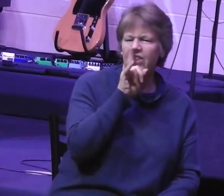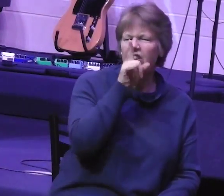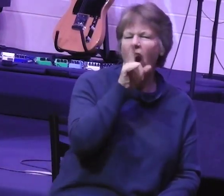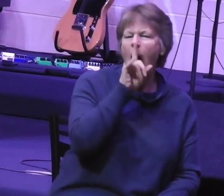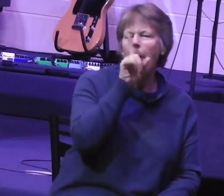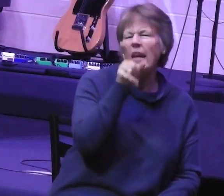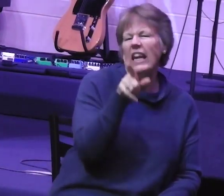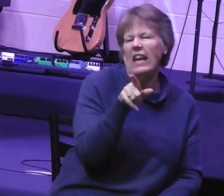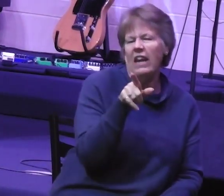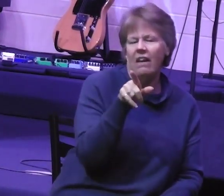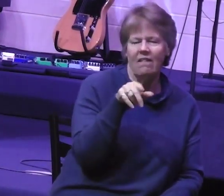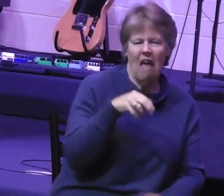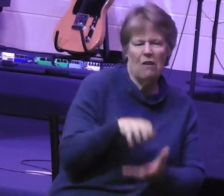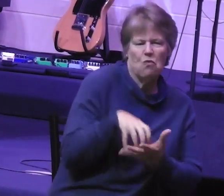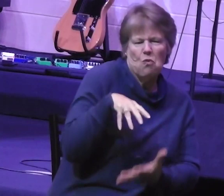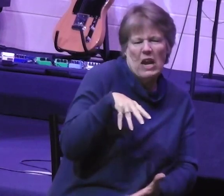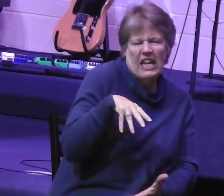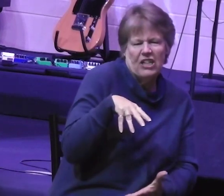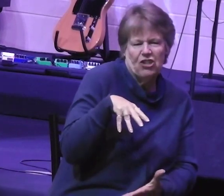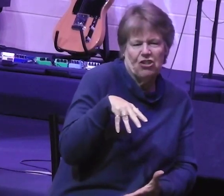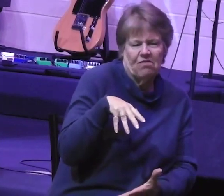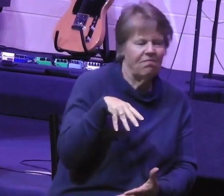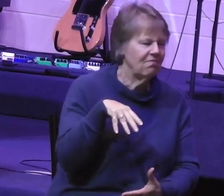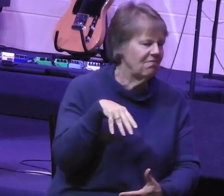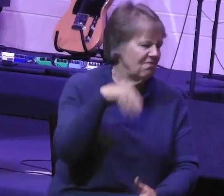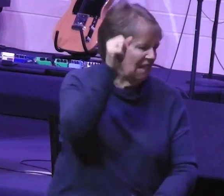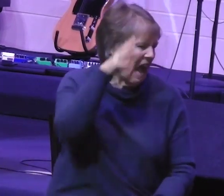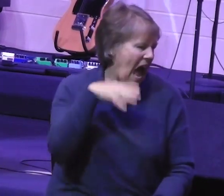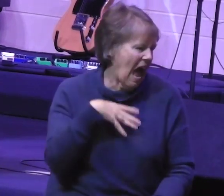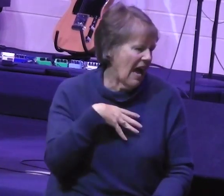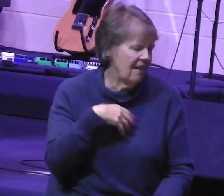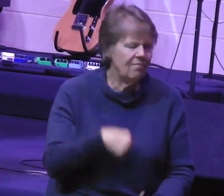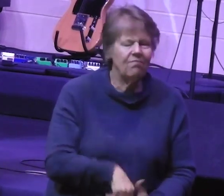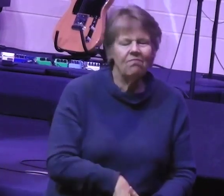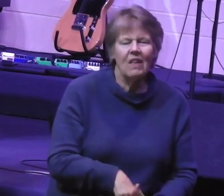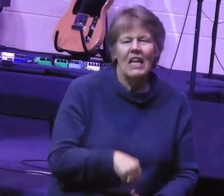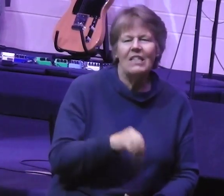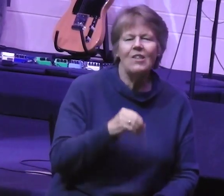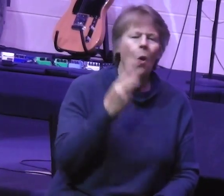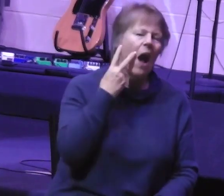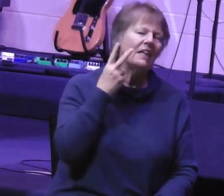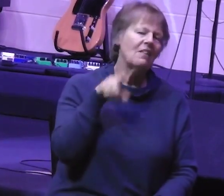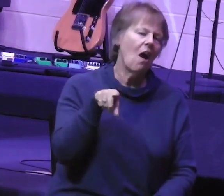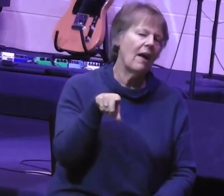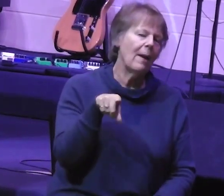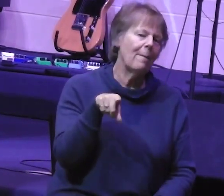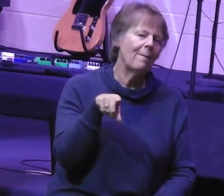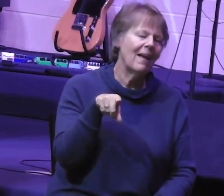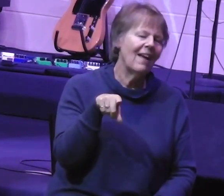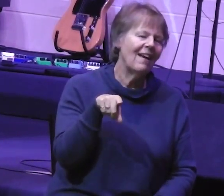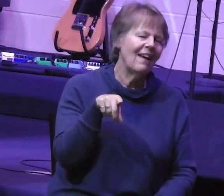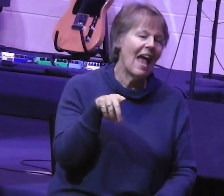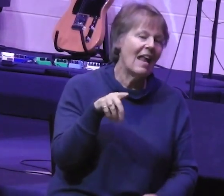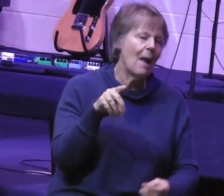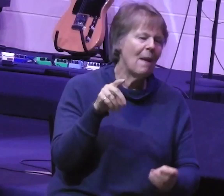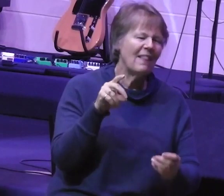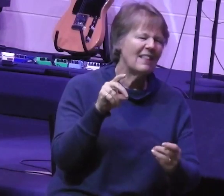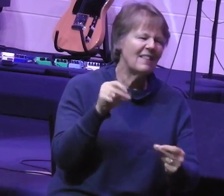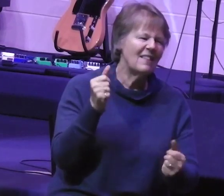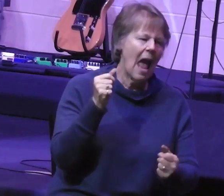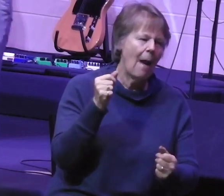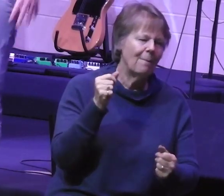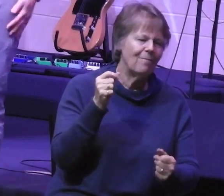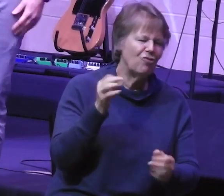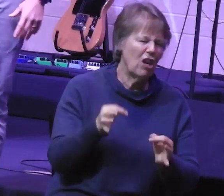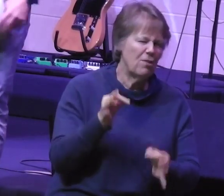an Abercrombie sweater, you're snobby and rich. I mistakenly thought to myself. So I see Adam, and I make this snap judgment. And I'm like,